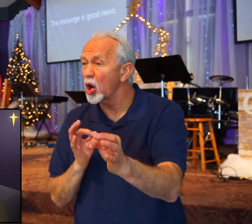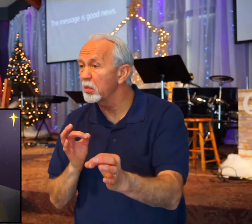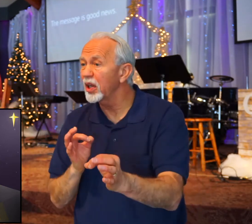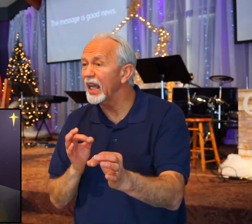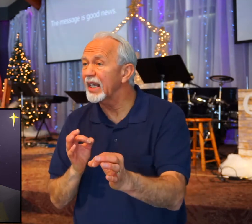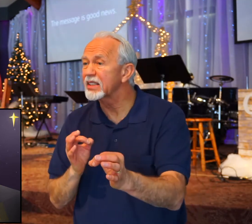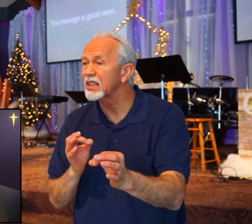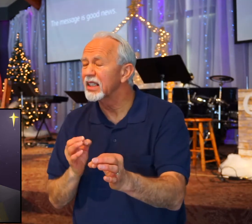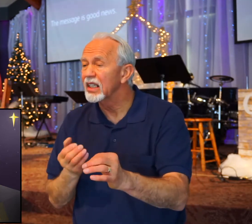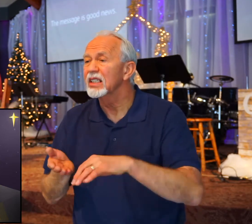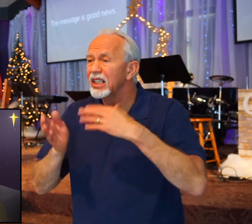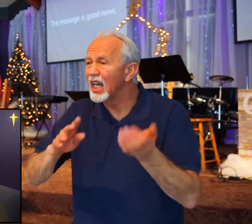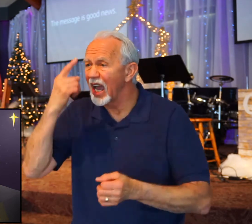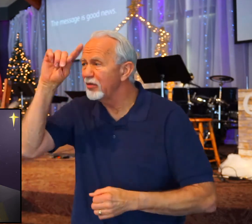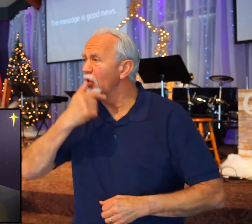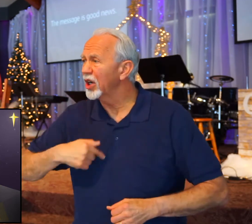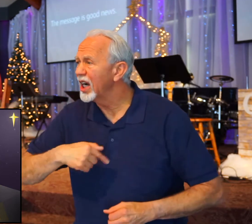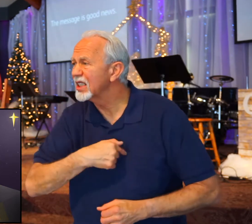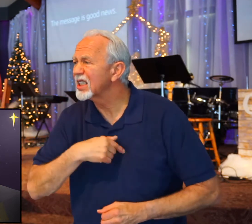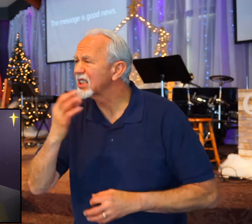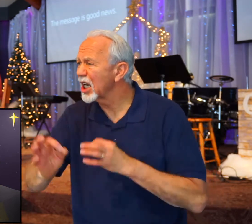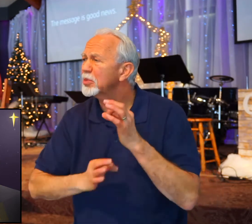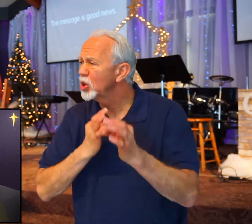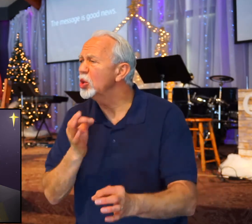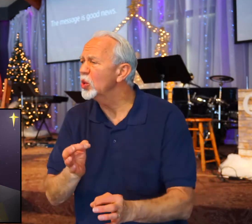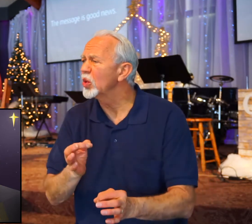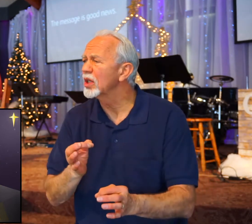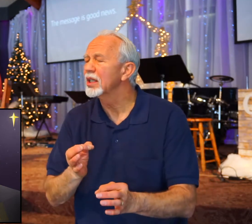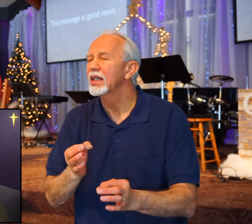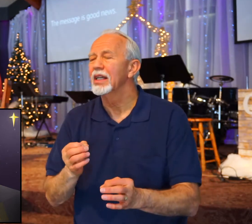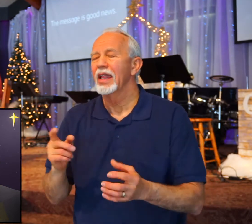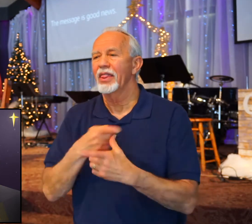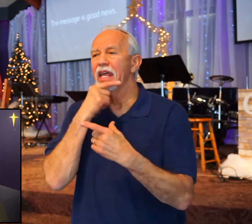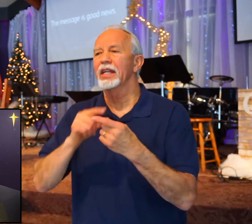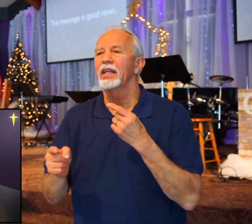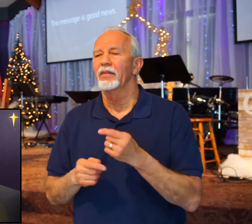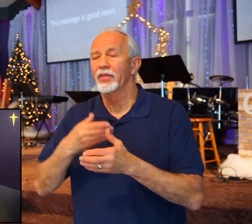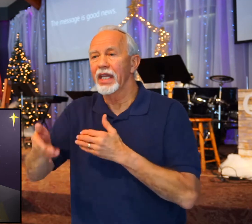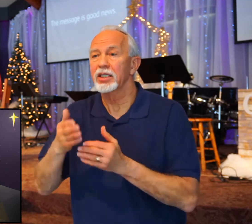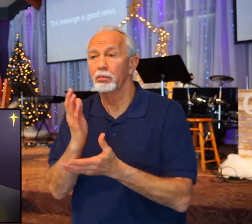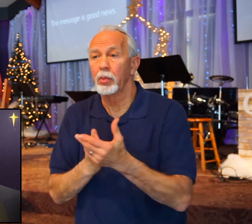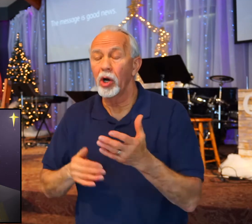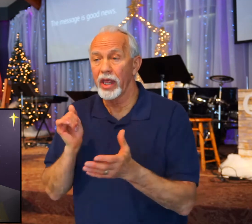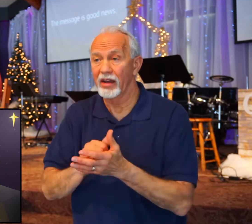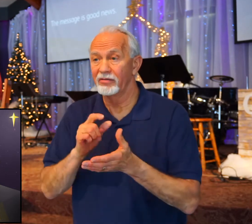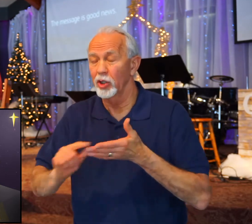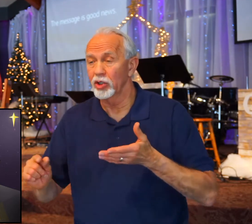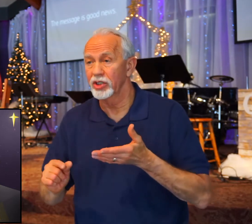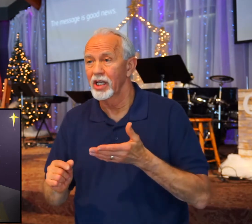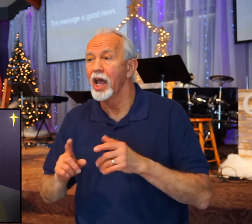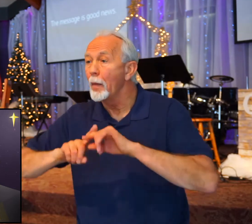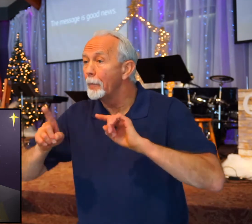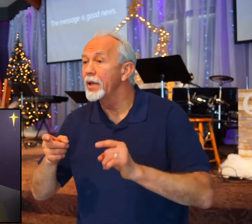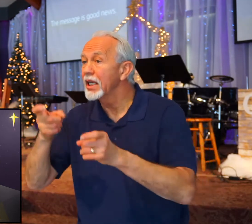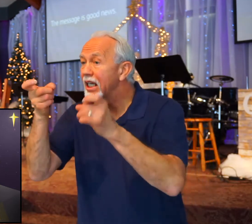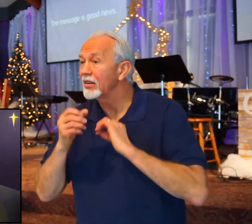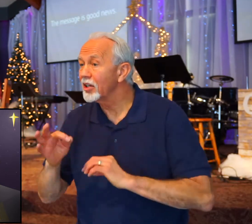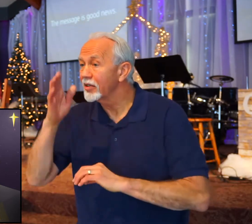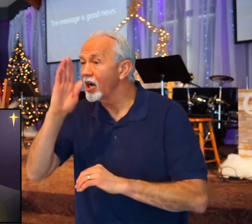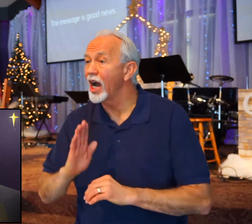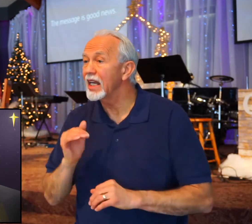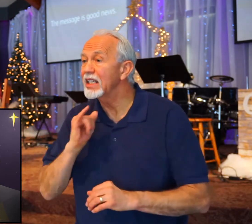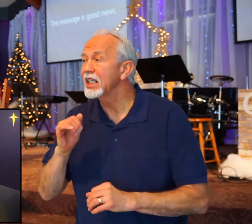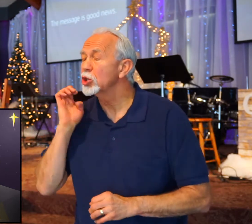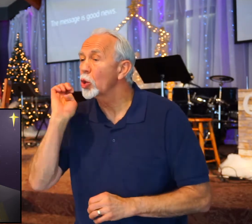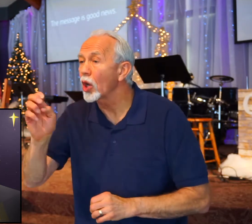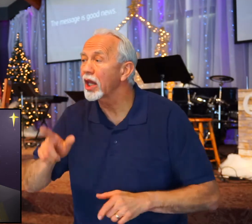die that death on our behalf as a substitute. And then the next part of that verse is this, "But the gift of God is eternal